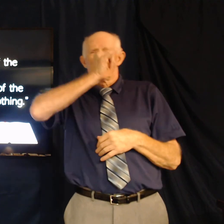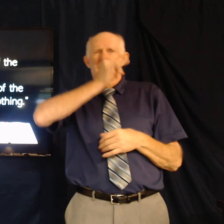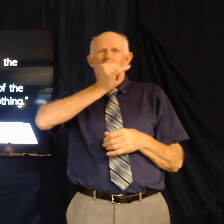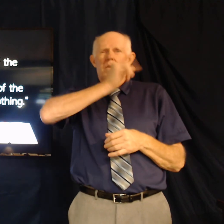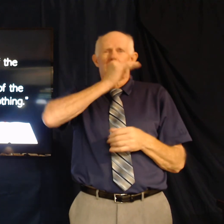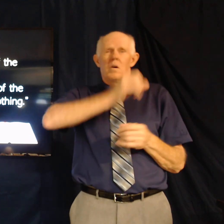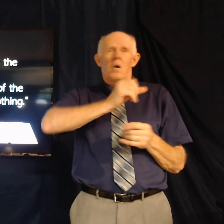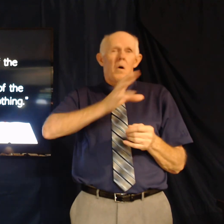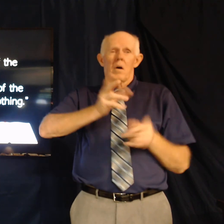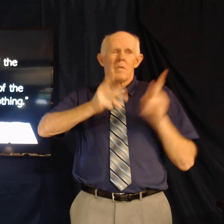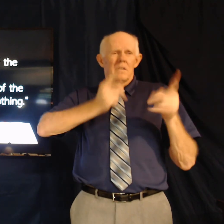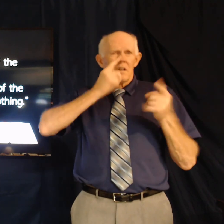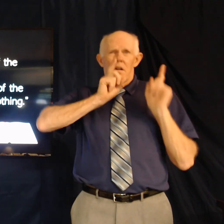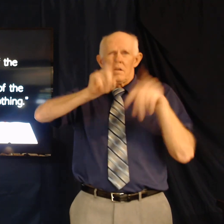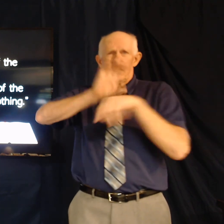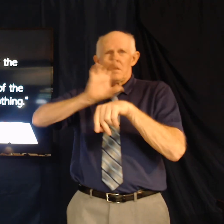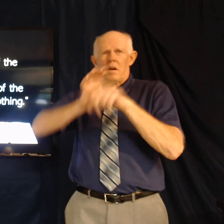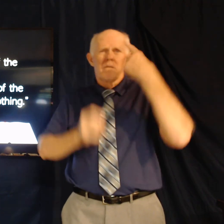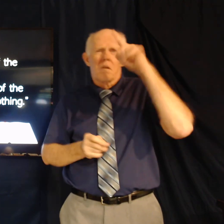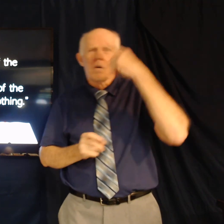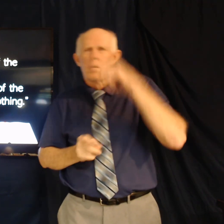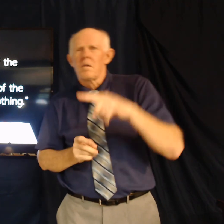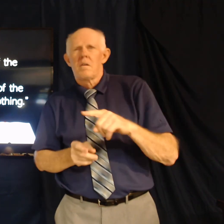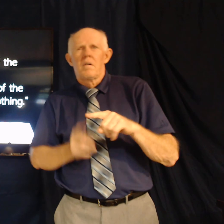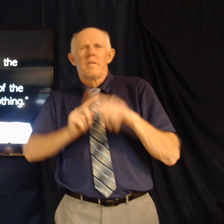God's way was the cross, and people were foolish.